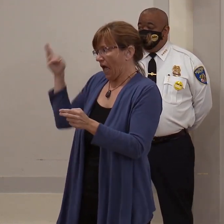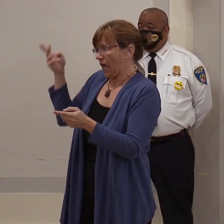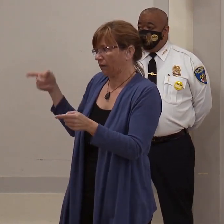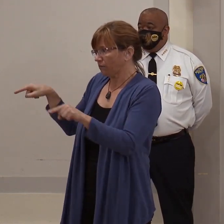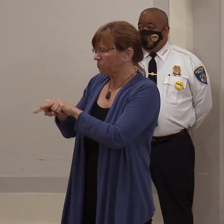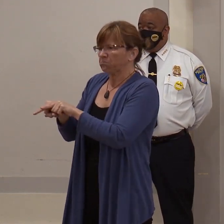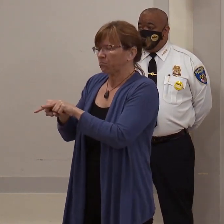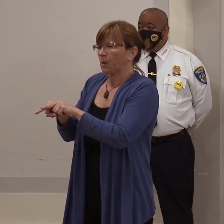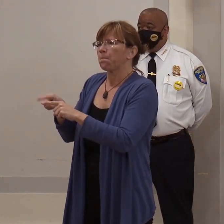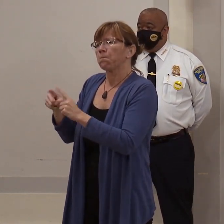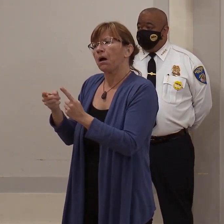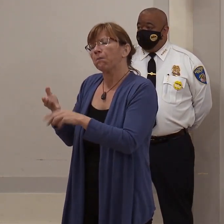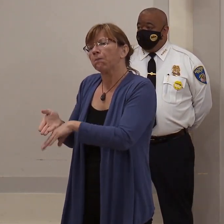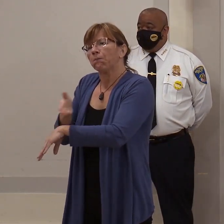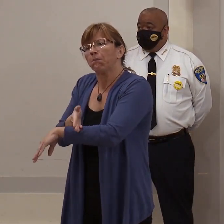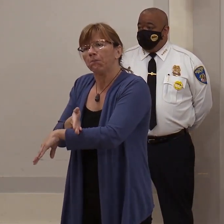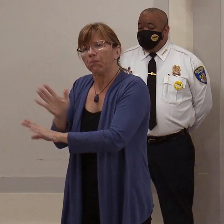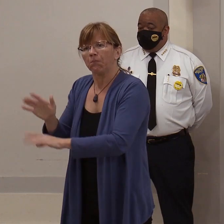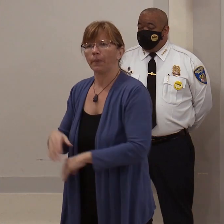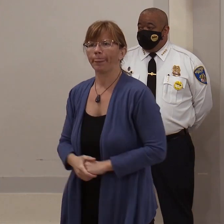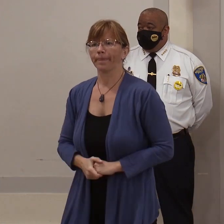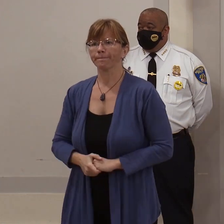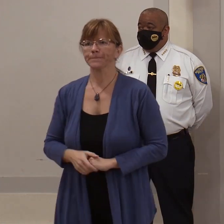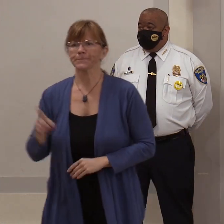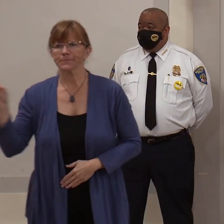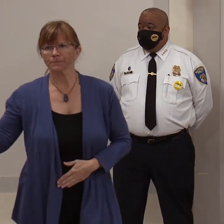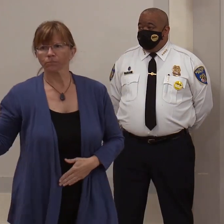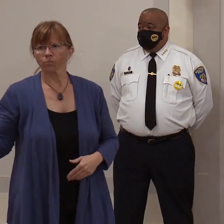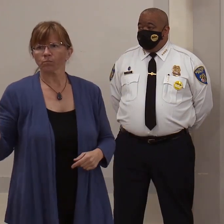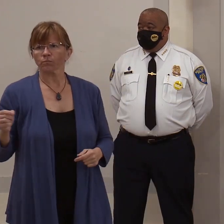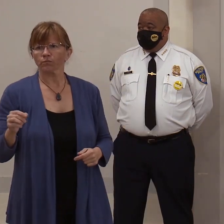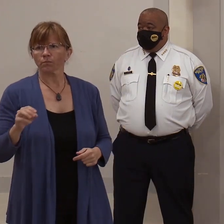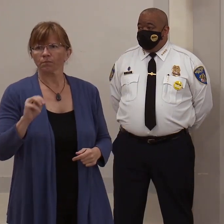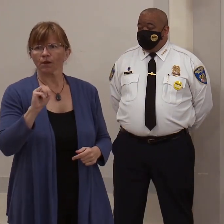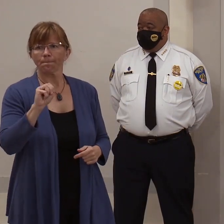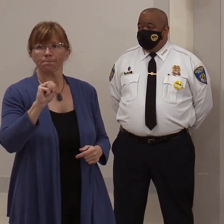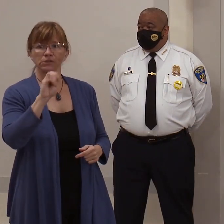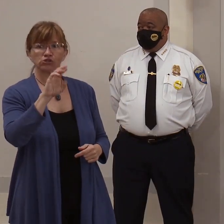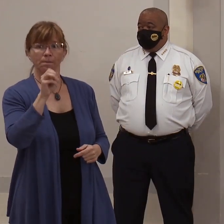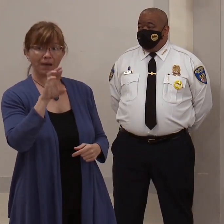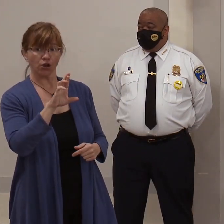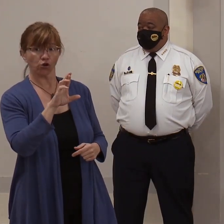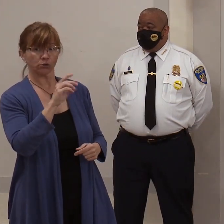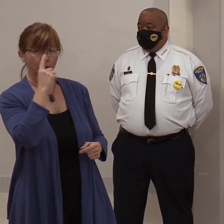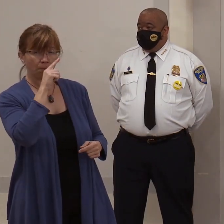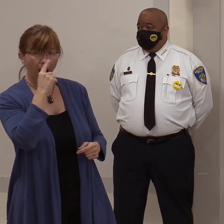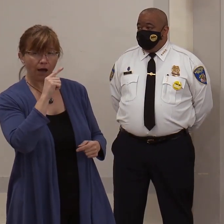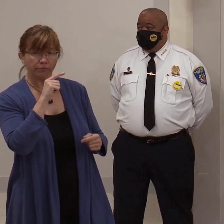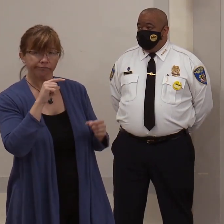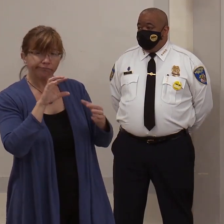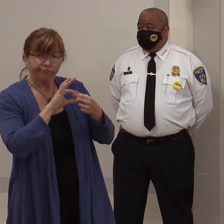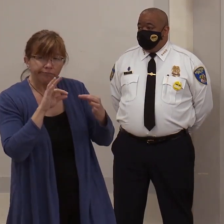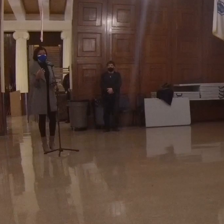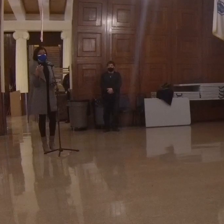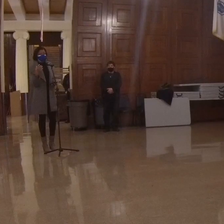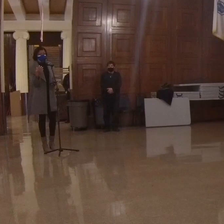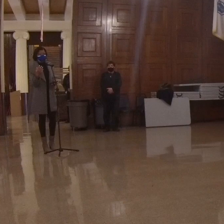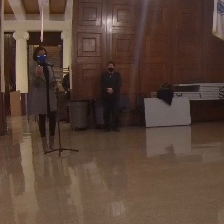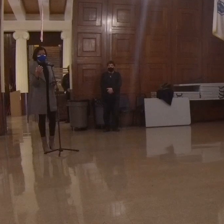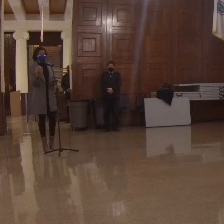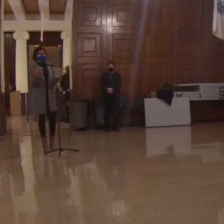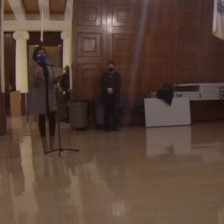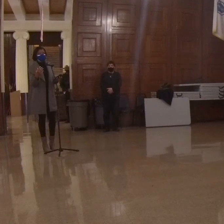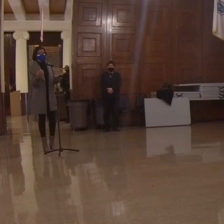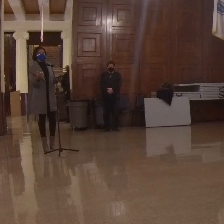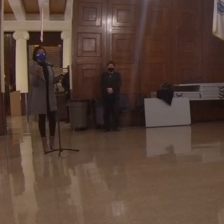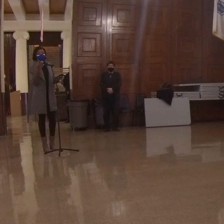and Mr. Mayor, thank you. If you could just address this young people issue. I know it's been said that people are